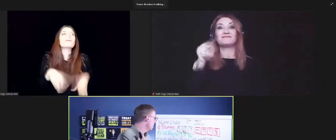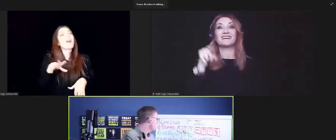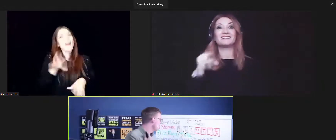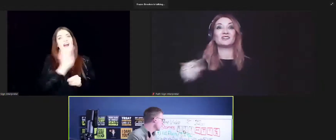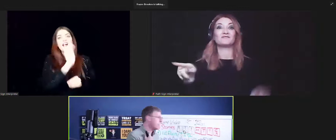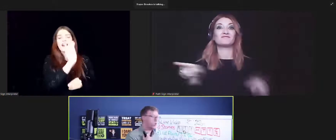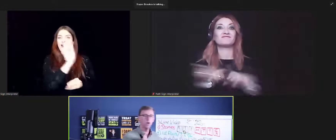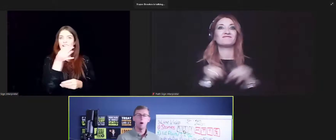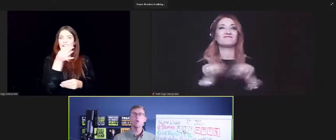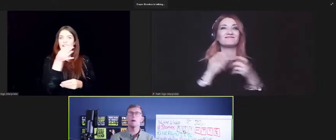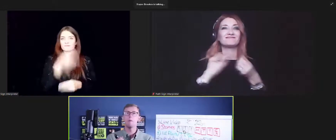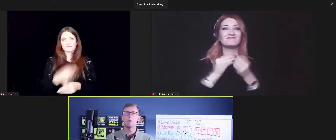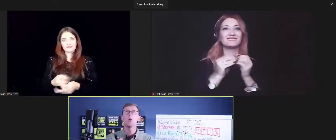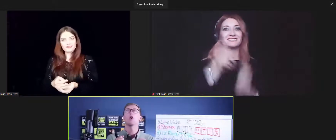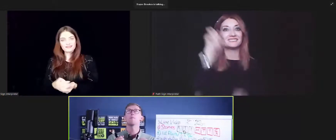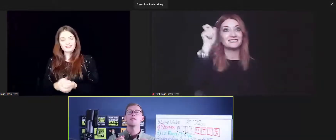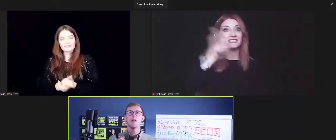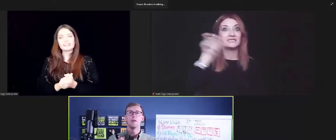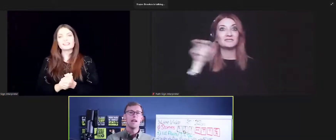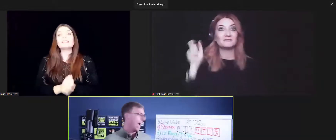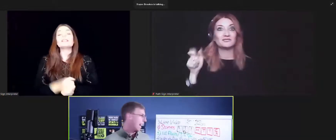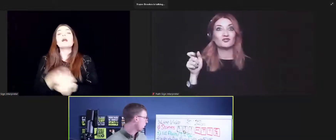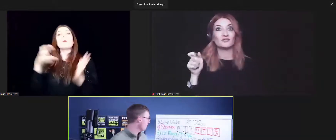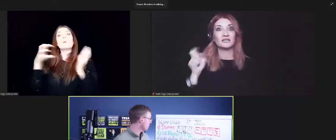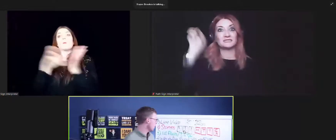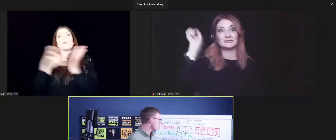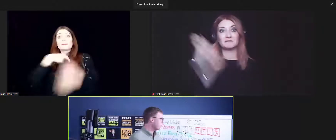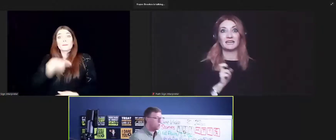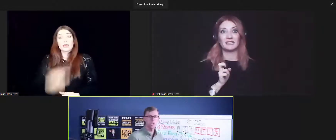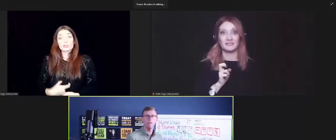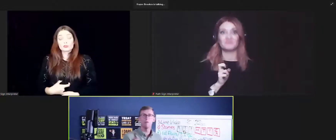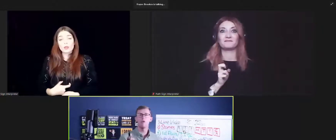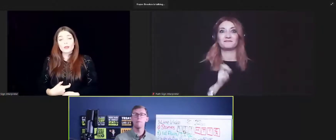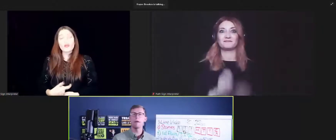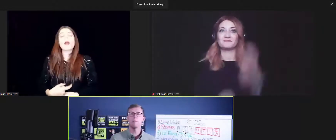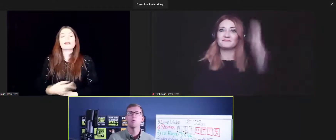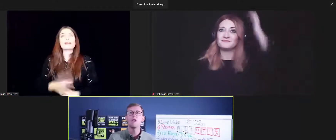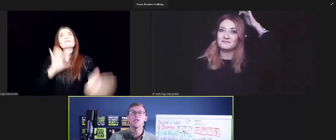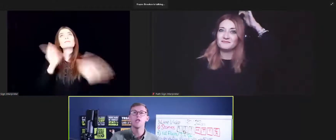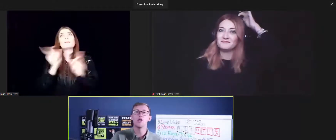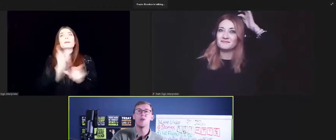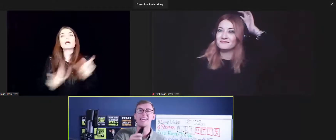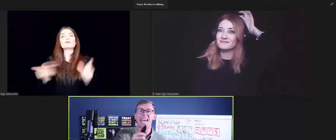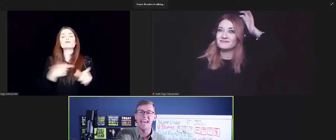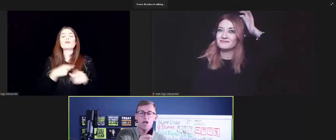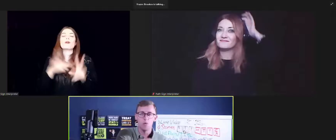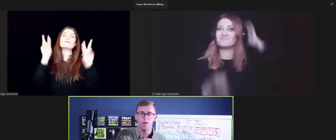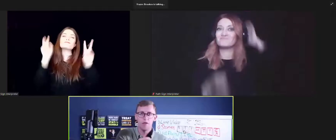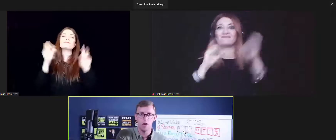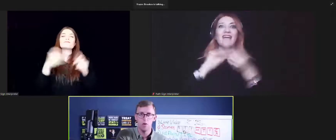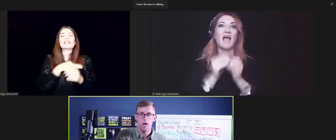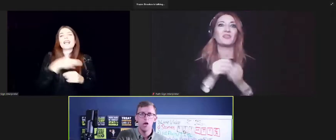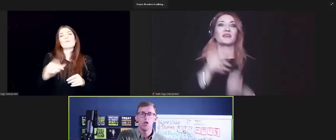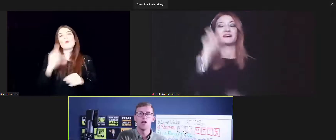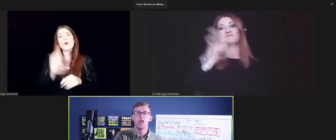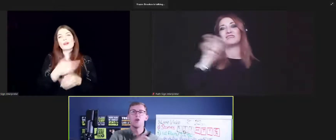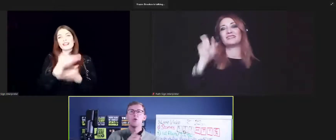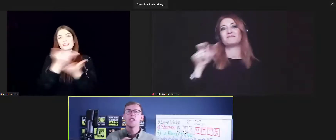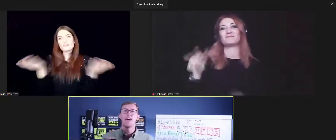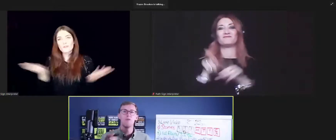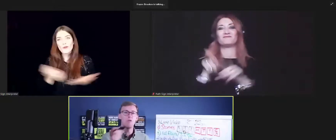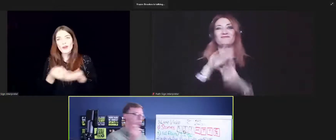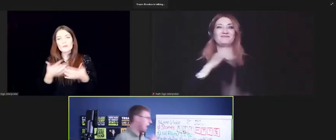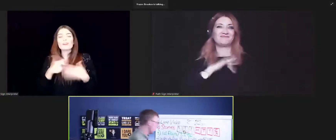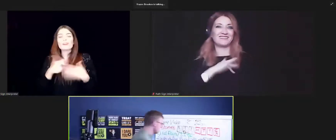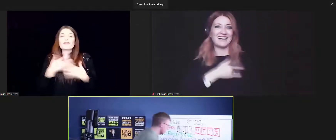you. Motivational posts make people look up to you, and conversational posts give people reason to engage with you so that you can